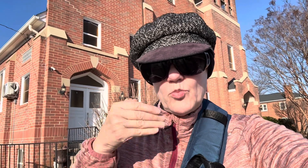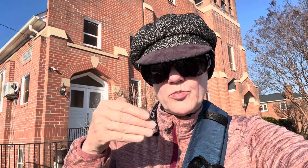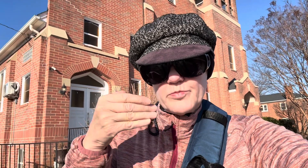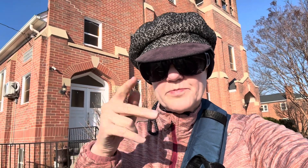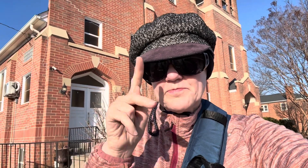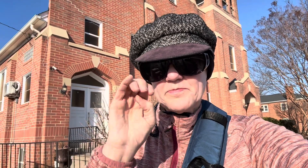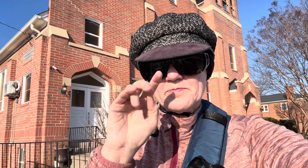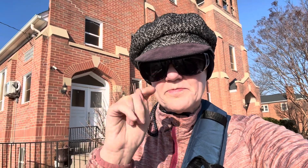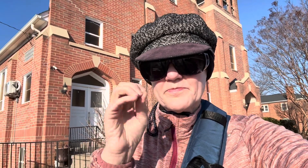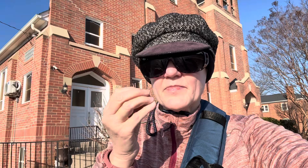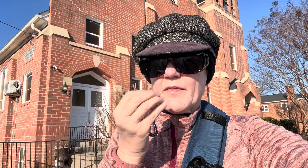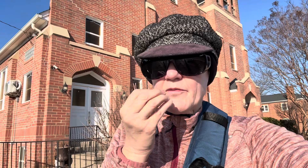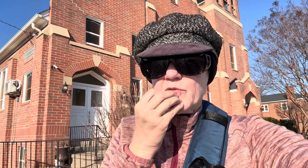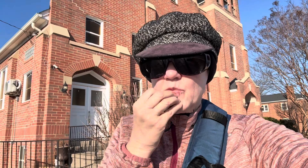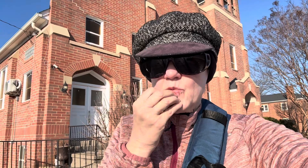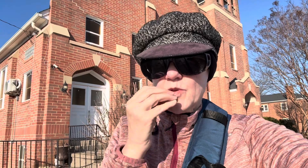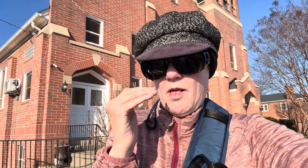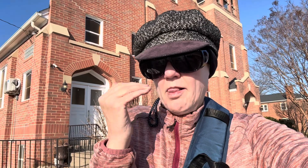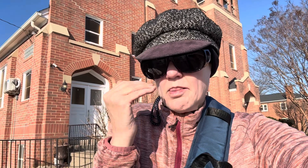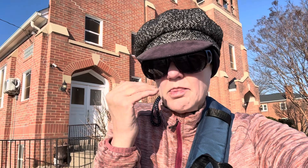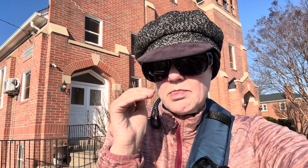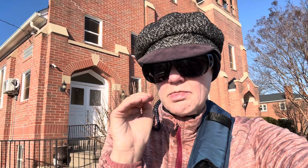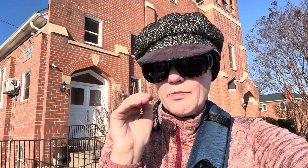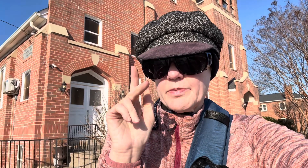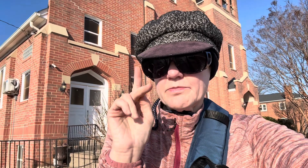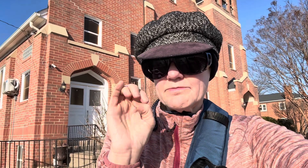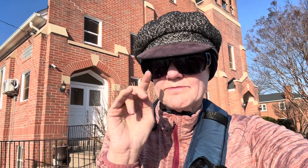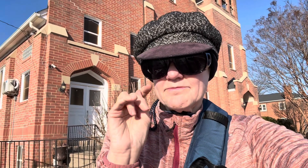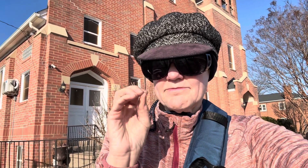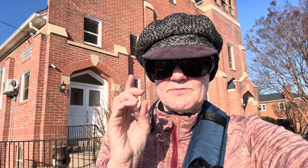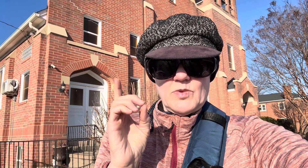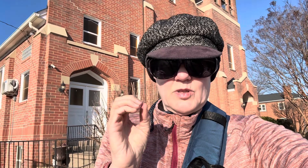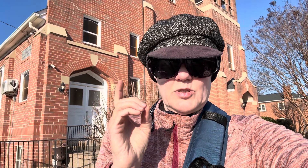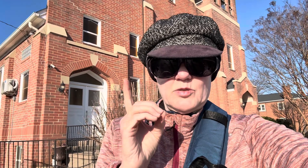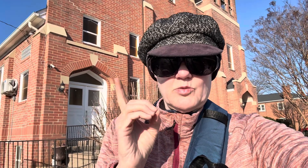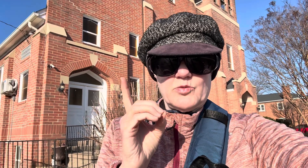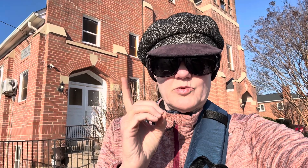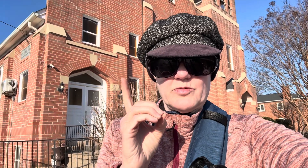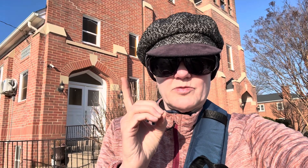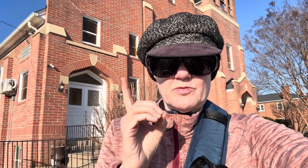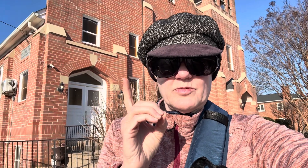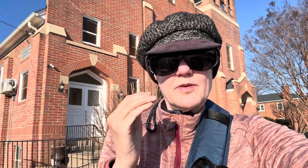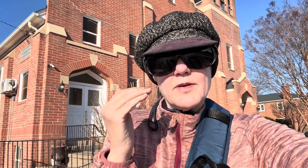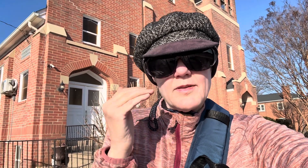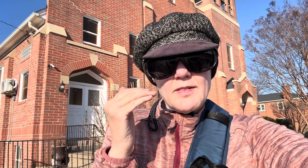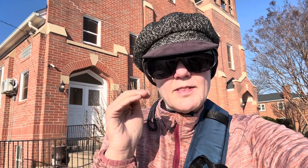and minimally processed keto foods. I also limit his keto desserts.